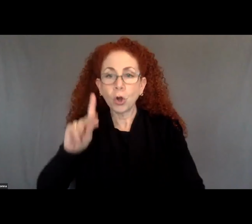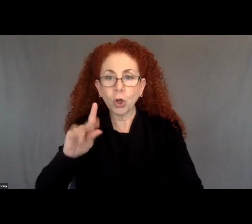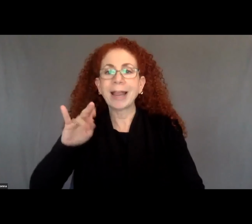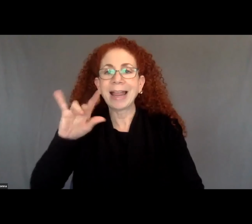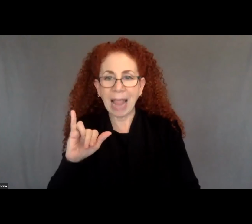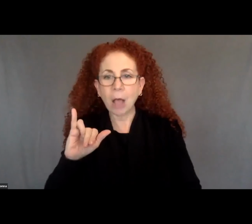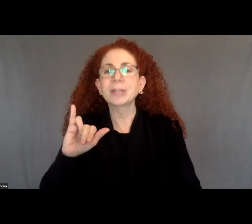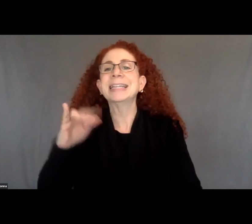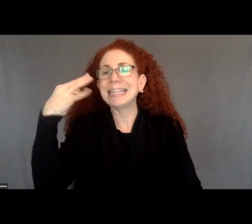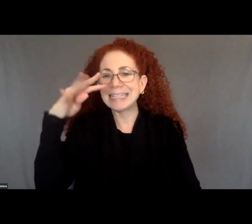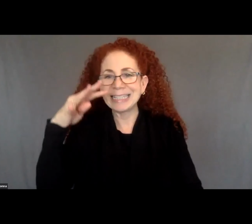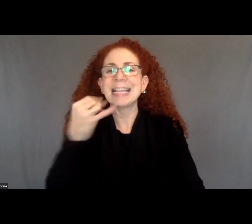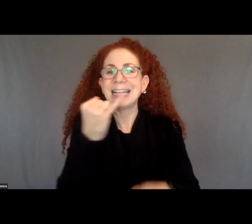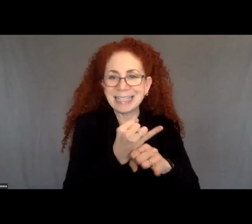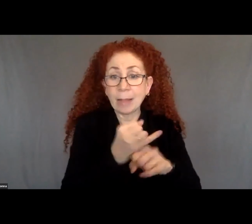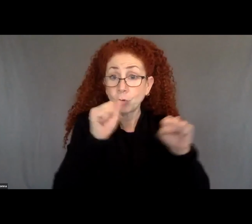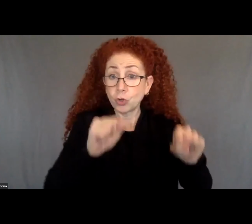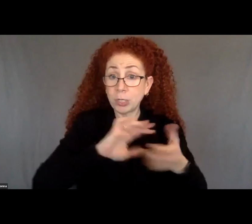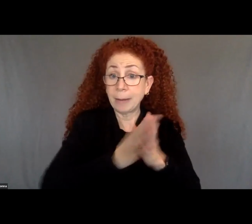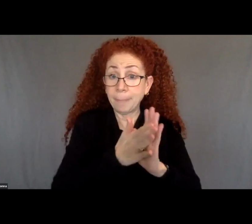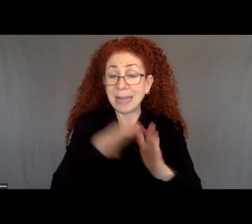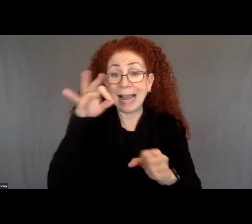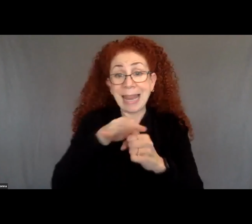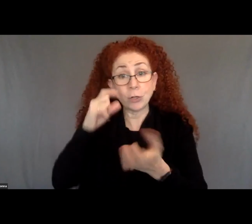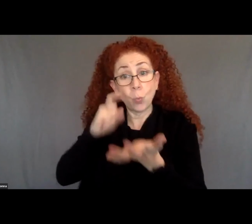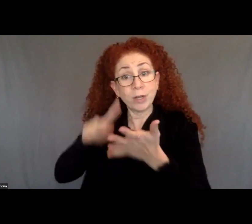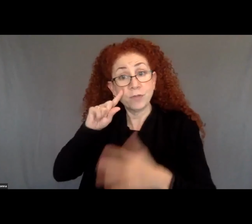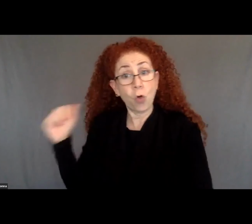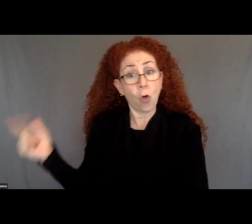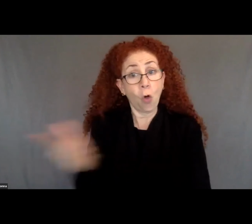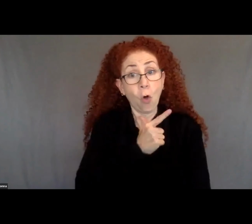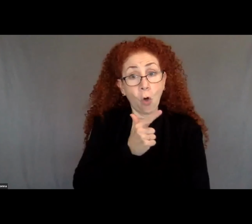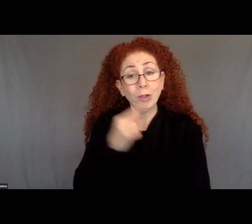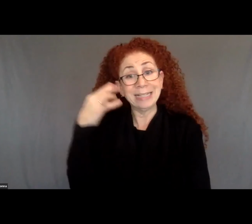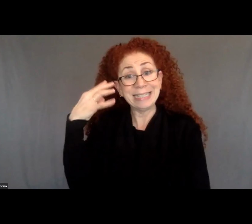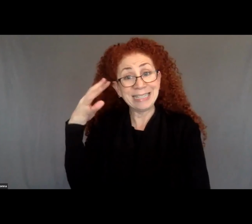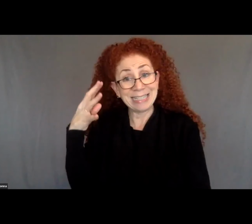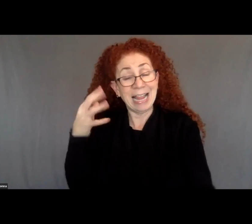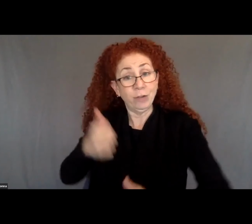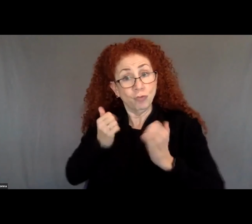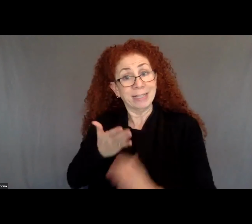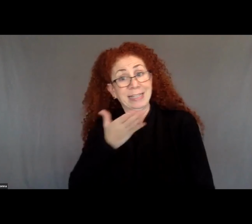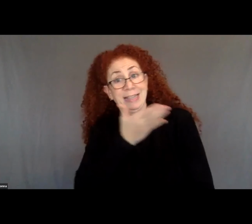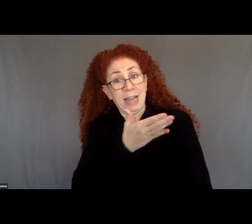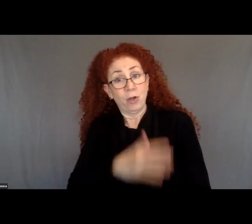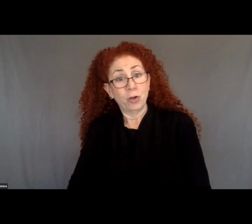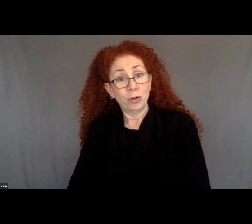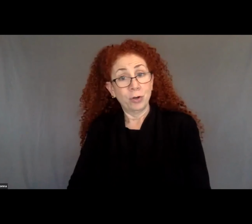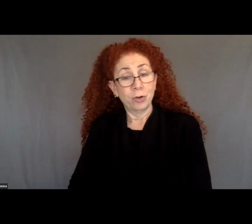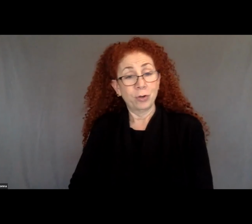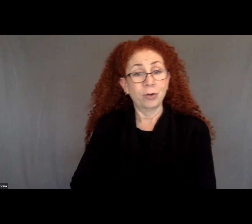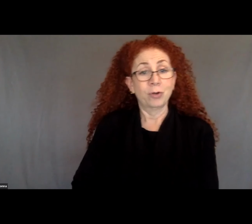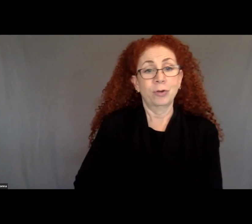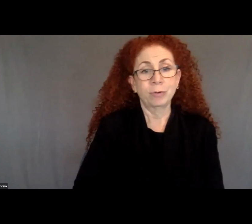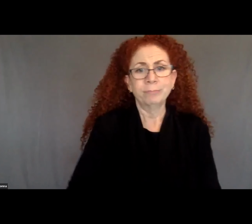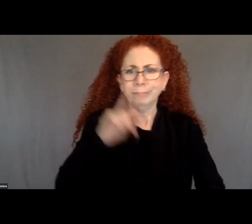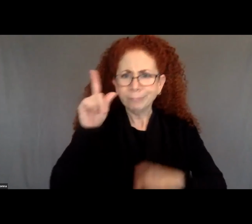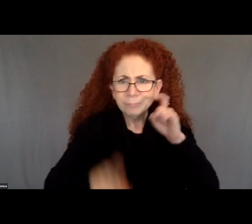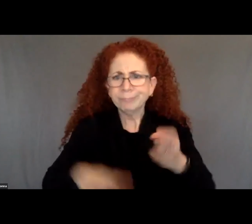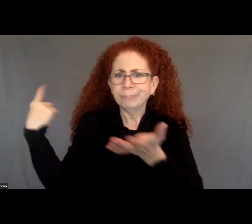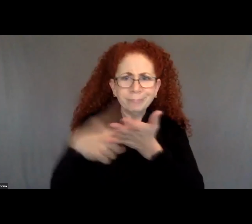in Illinois, act as the election witness for all the insane asylum residents at the polls? These